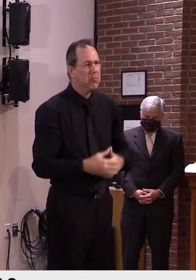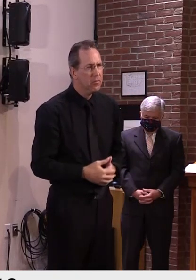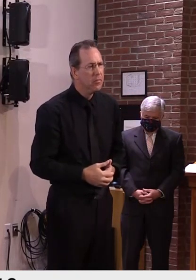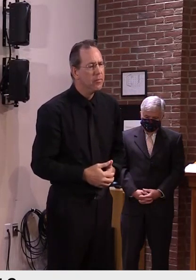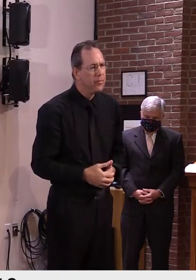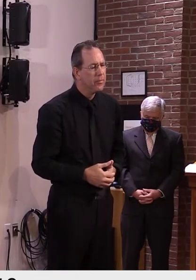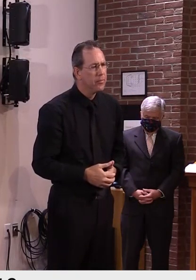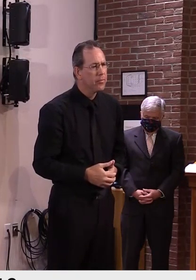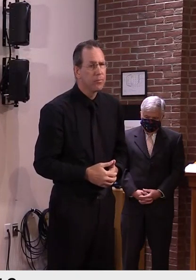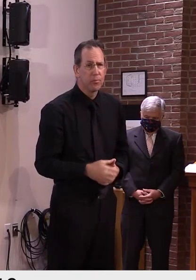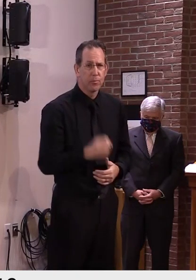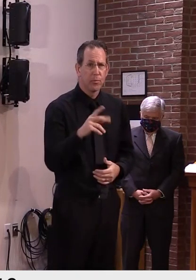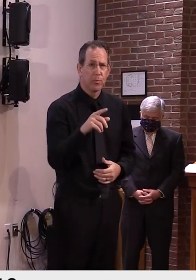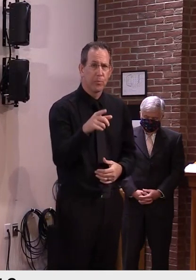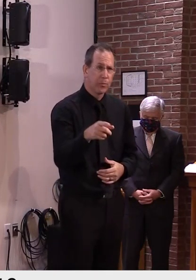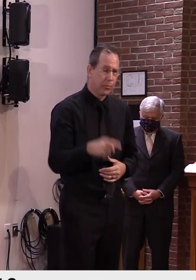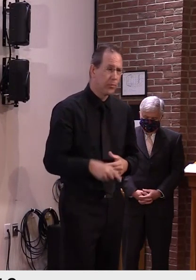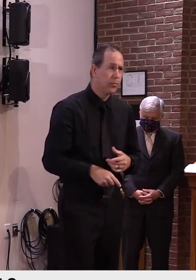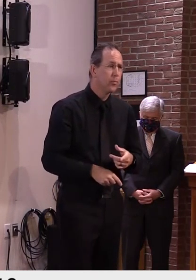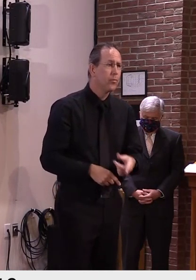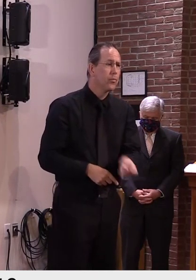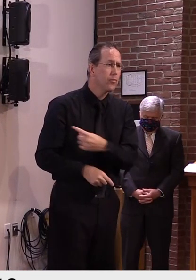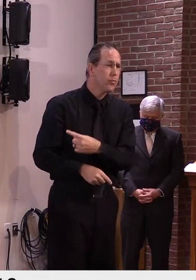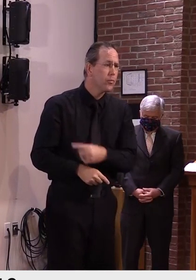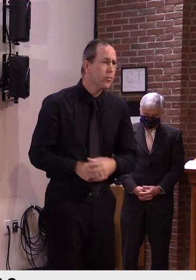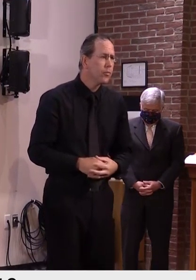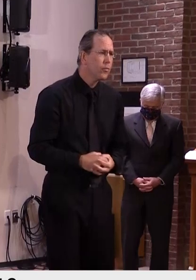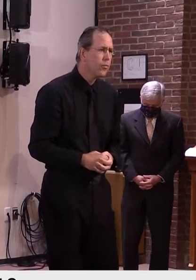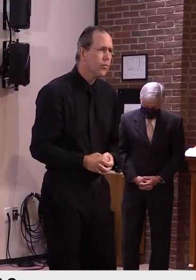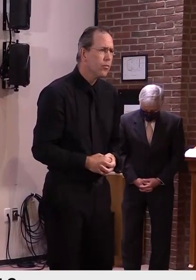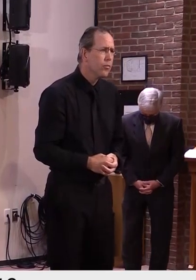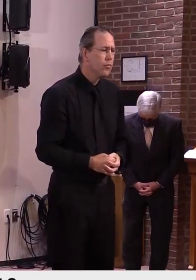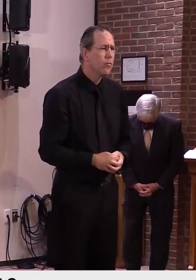Given what Dr. Levine said about